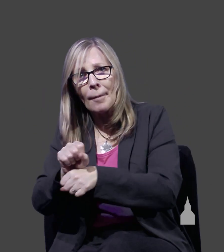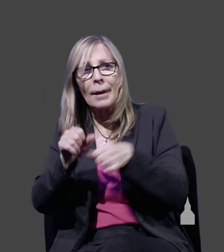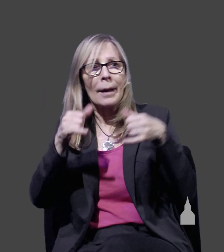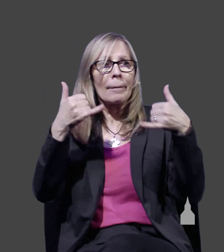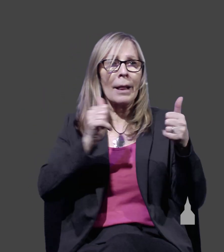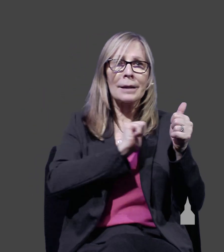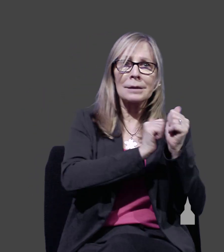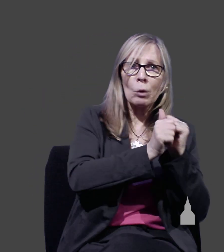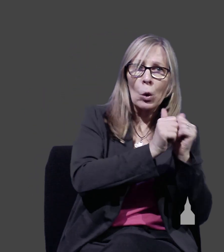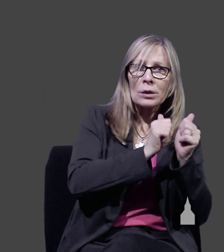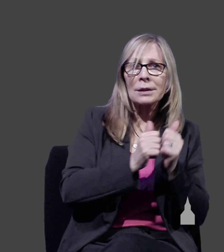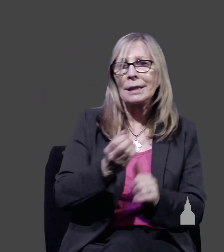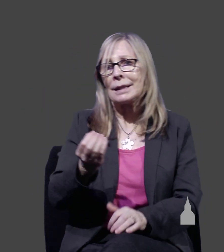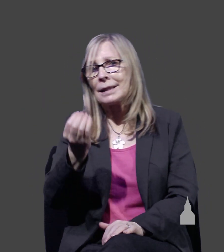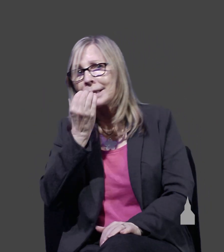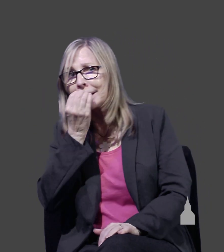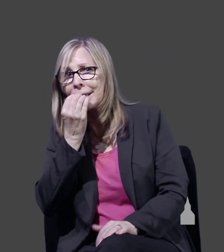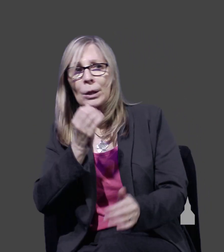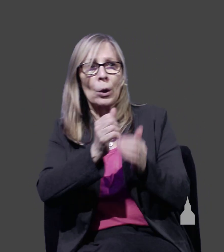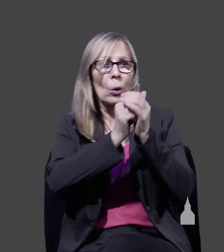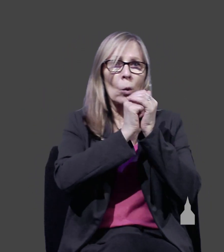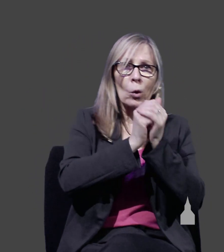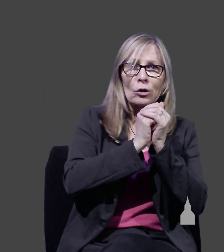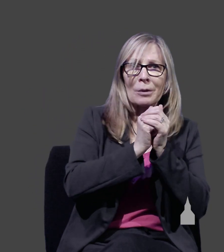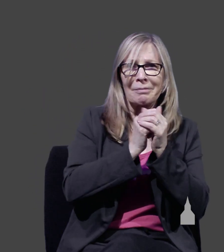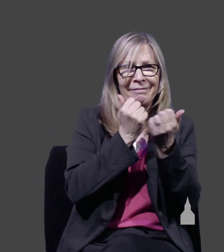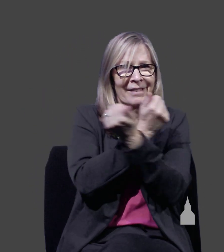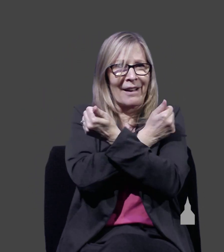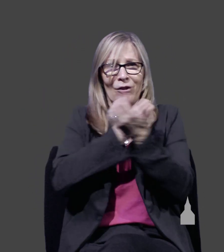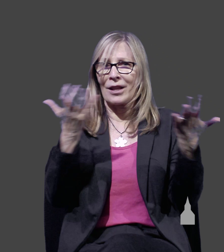how we worship, how we do anything.